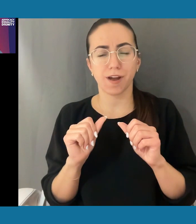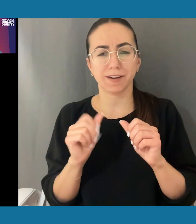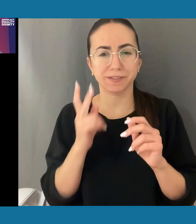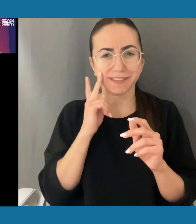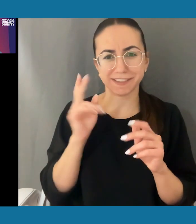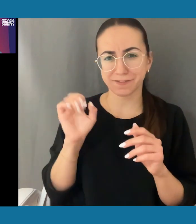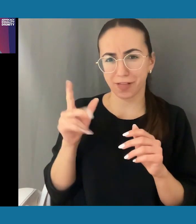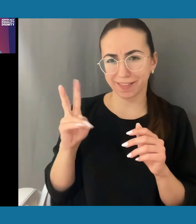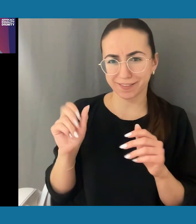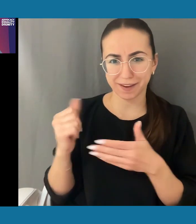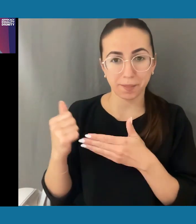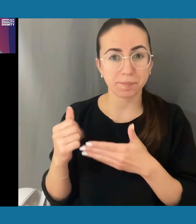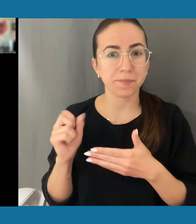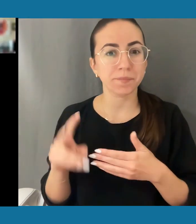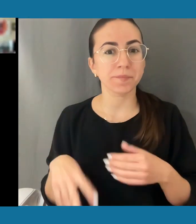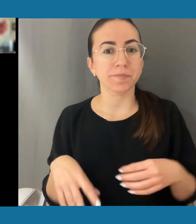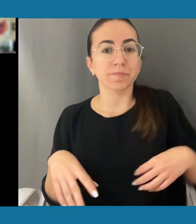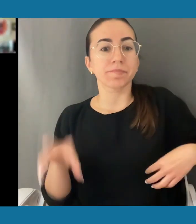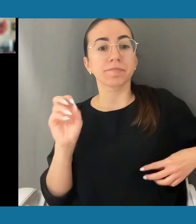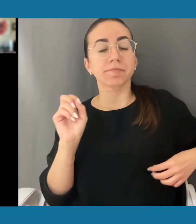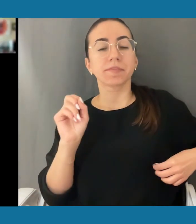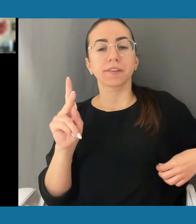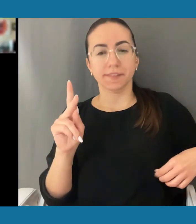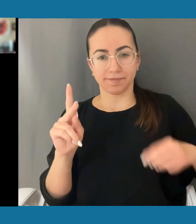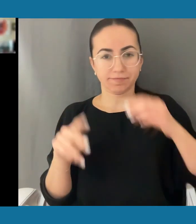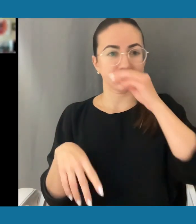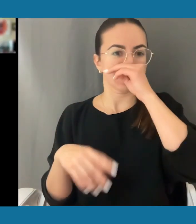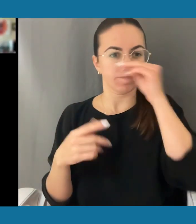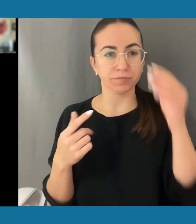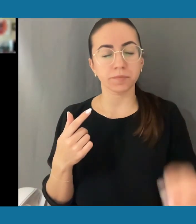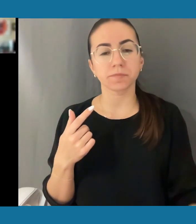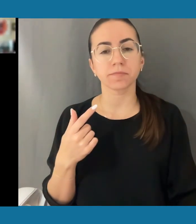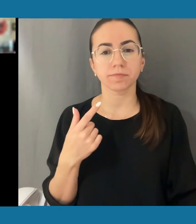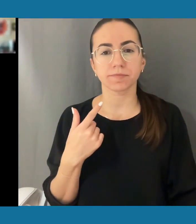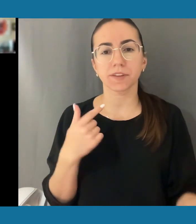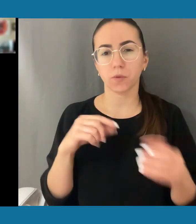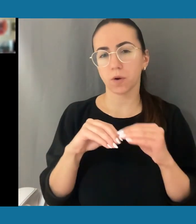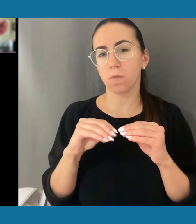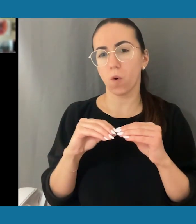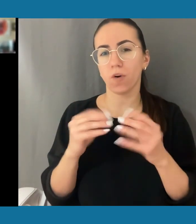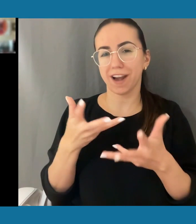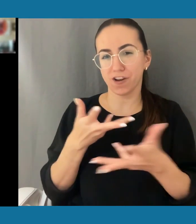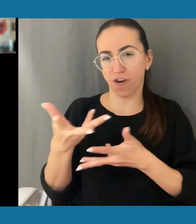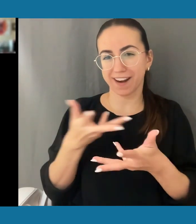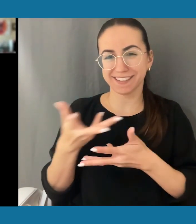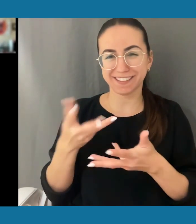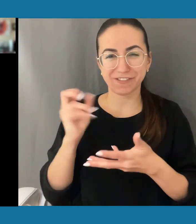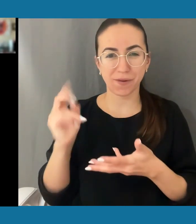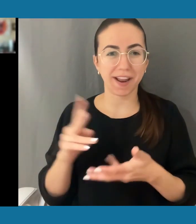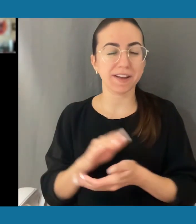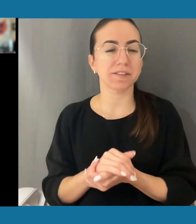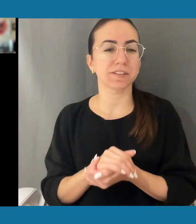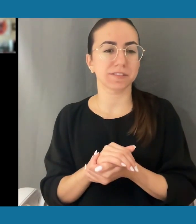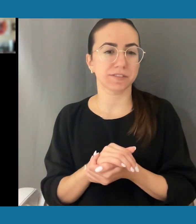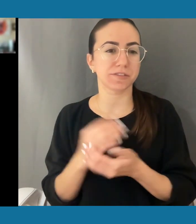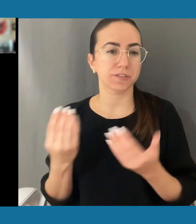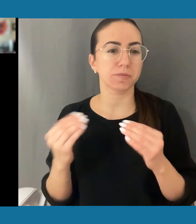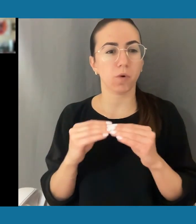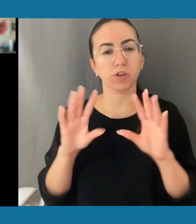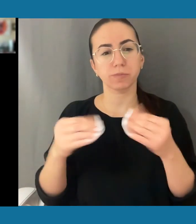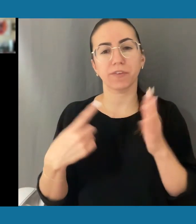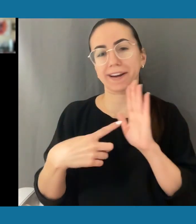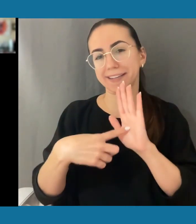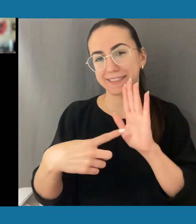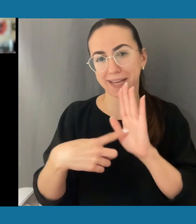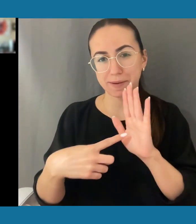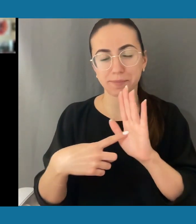you, Olivia. Great. So we're kind of making this a little interactive, just to kind of give some